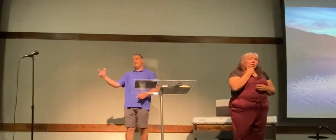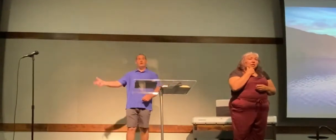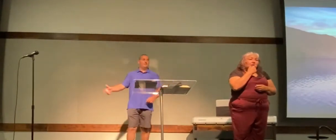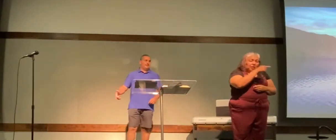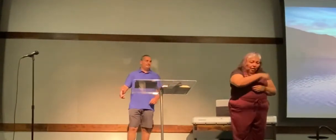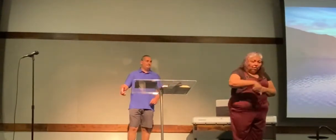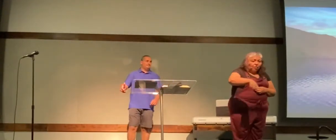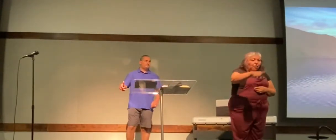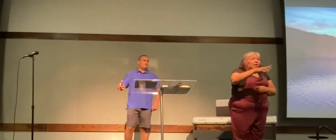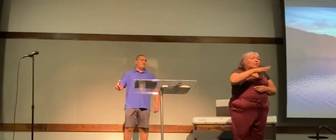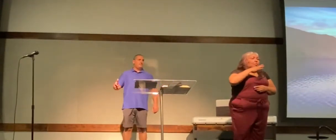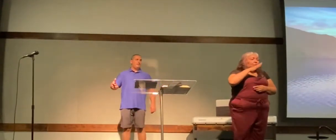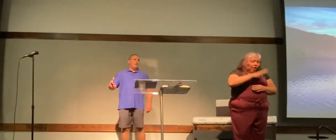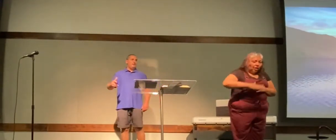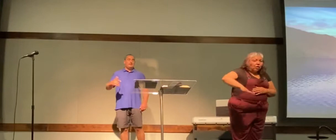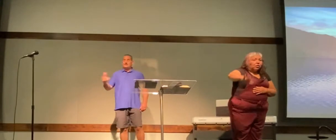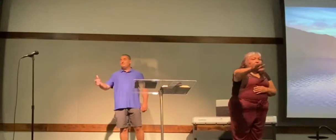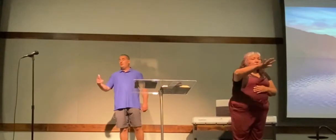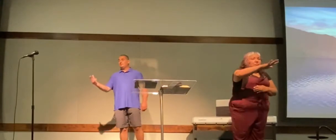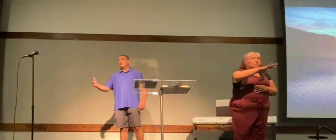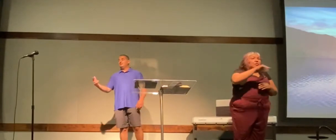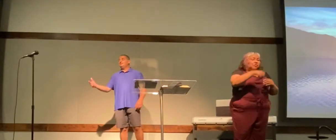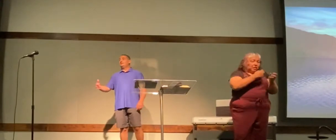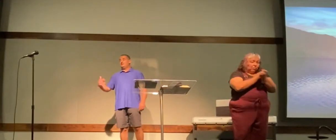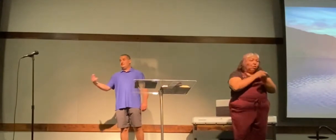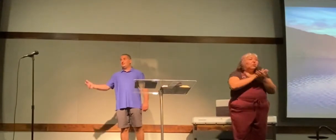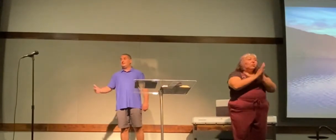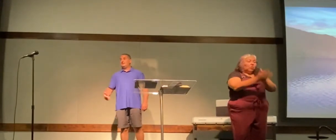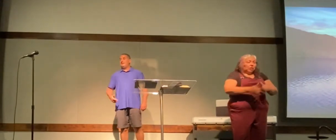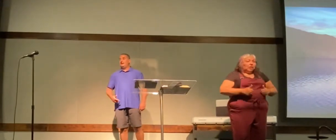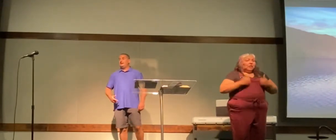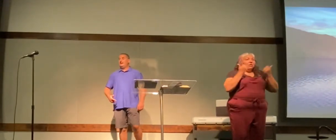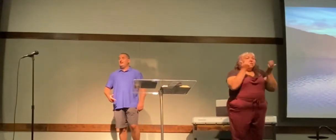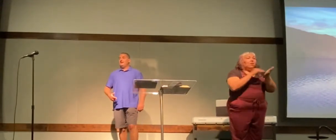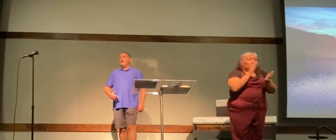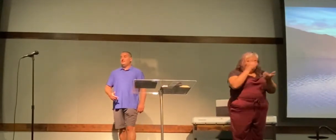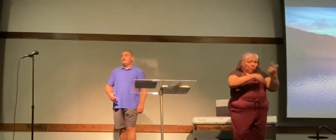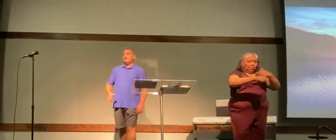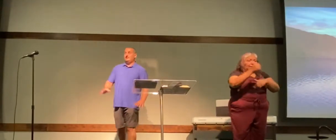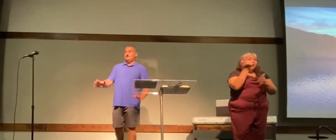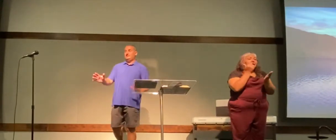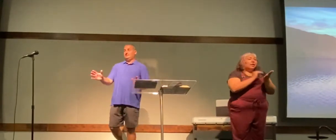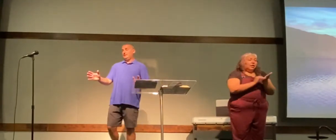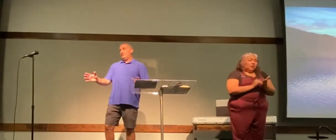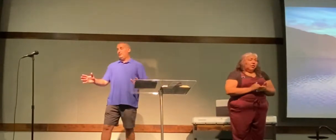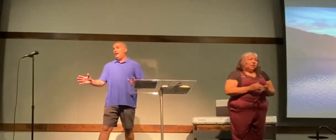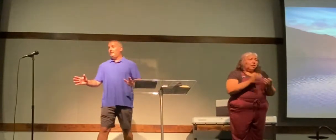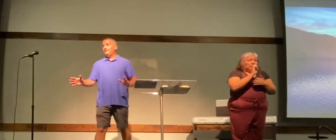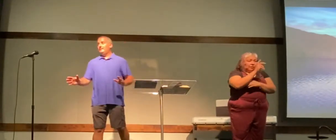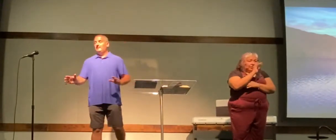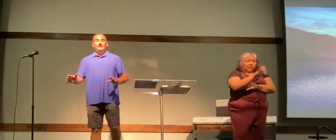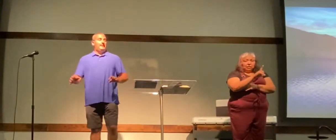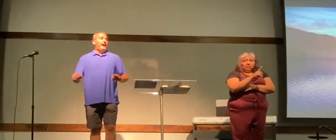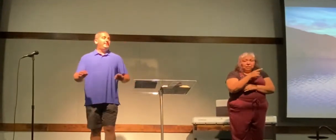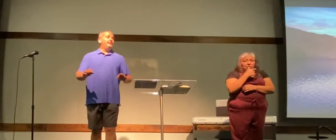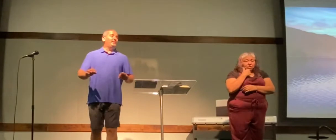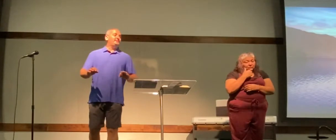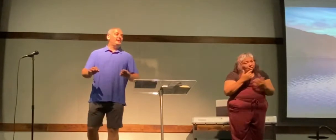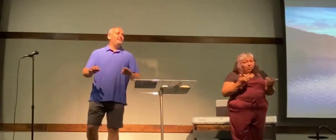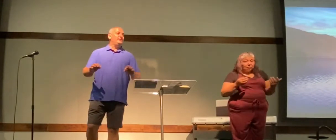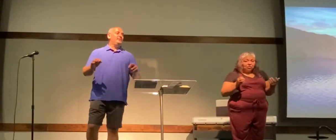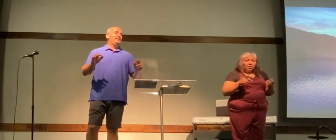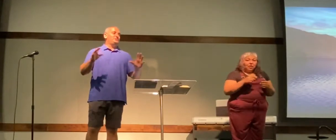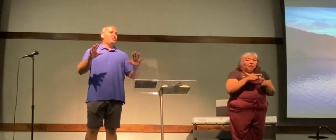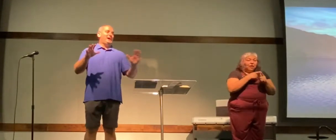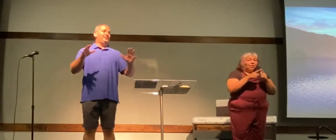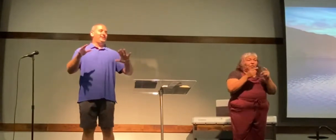want you to speak over them. That these bones are going to live again and they're going to come back again. And so Ezekiel's like, okay. And then all of a